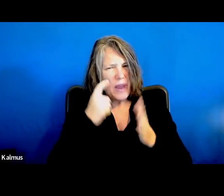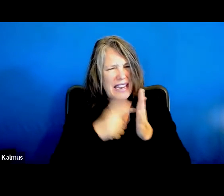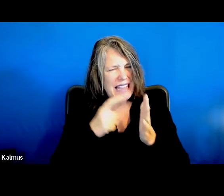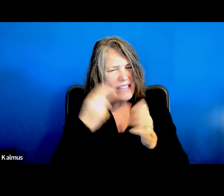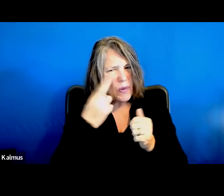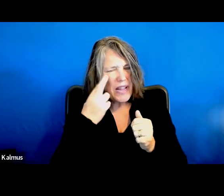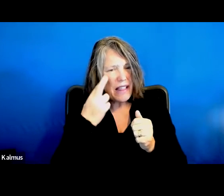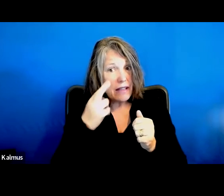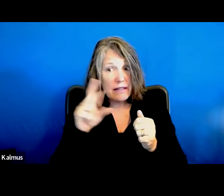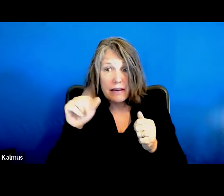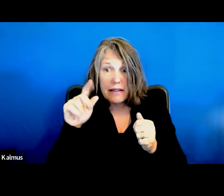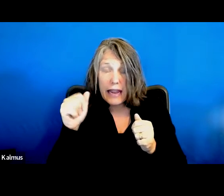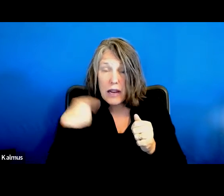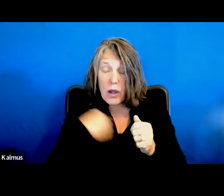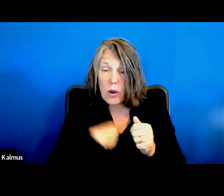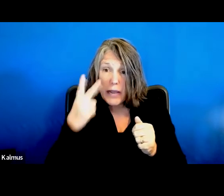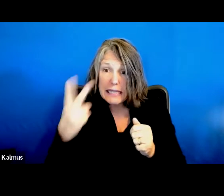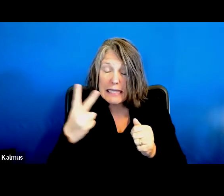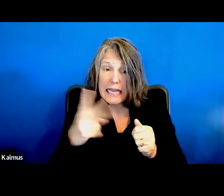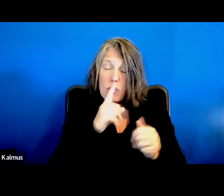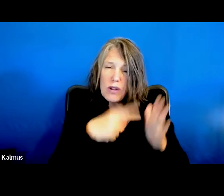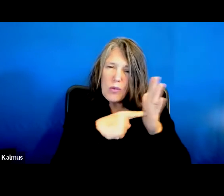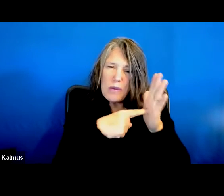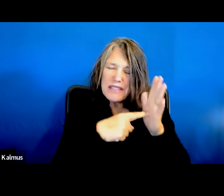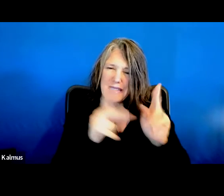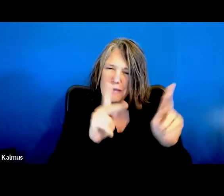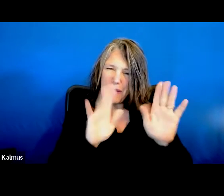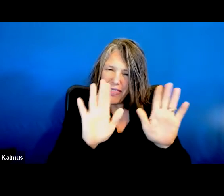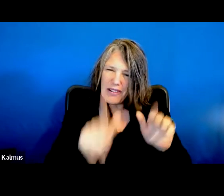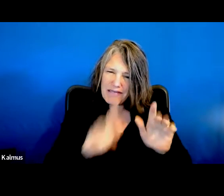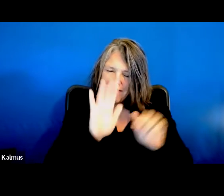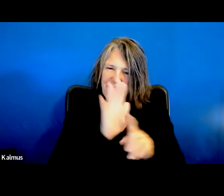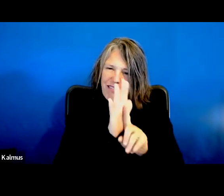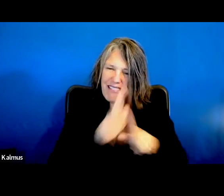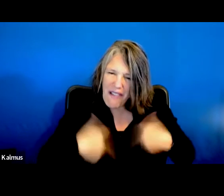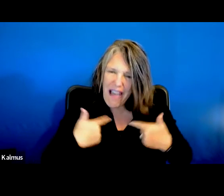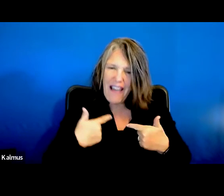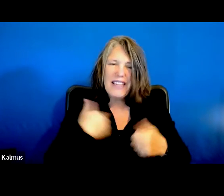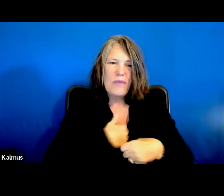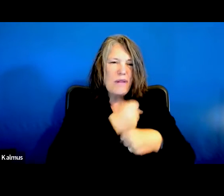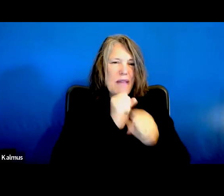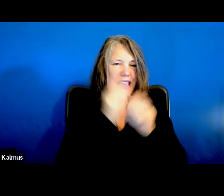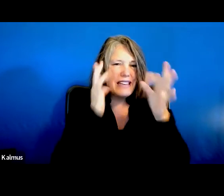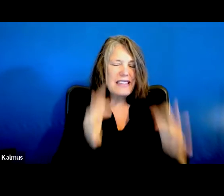all the time really represent individual lives, and we're making decisions based on